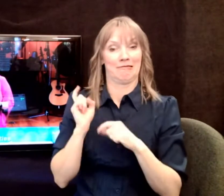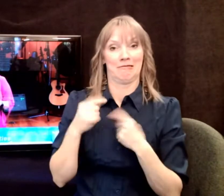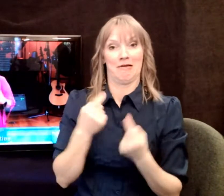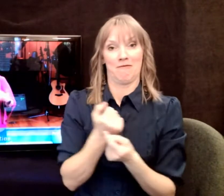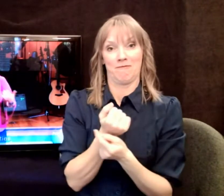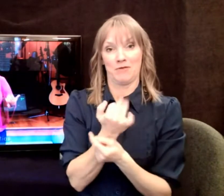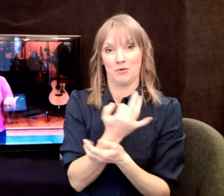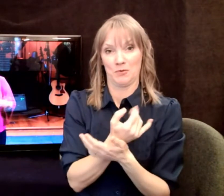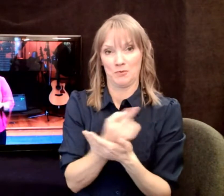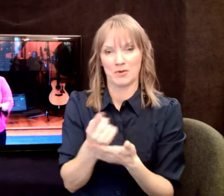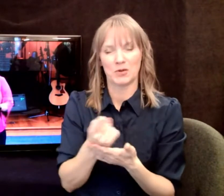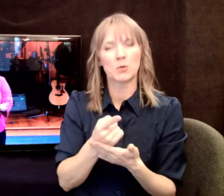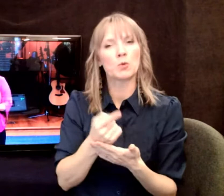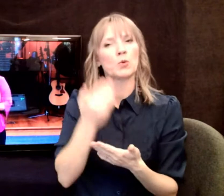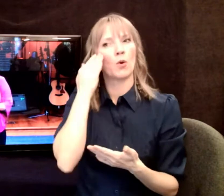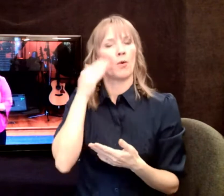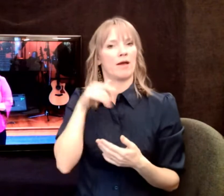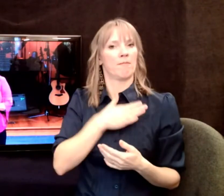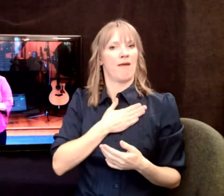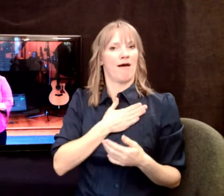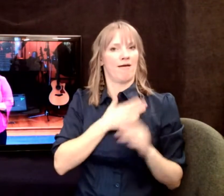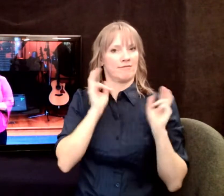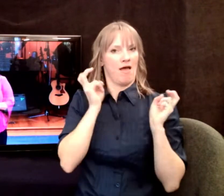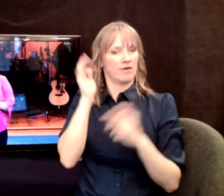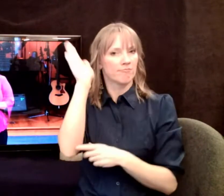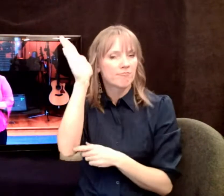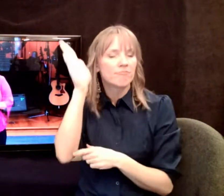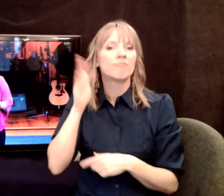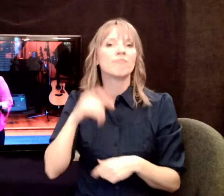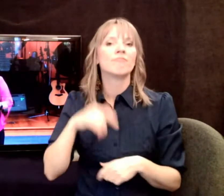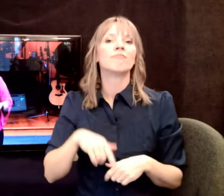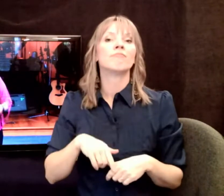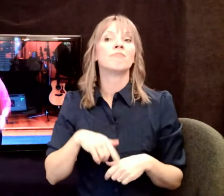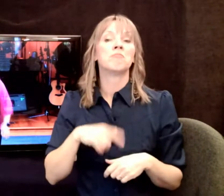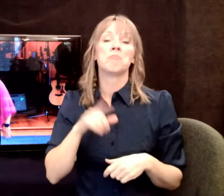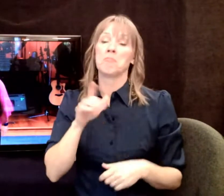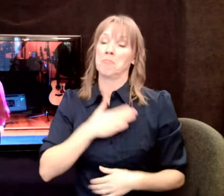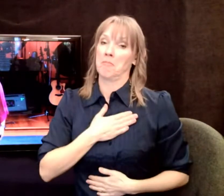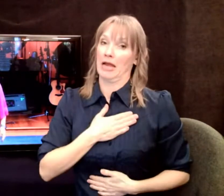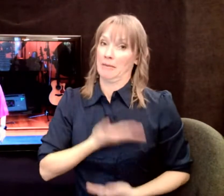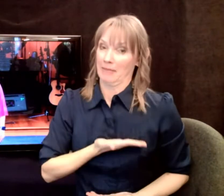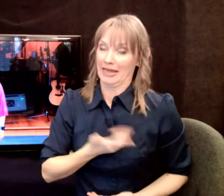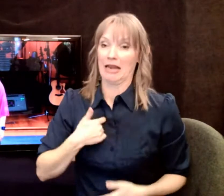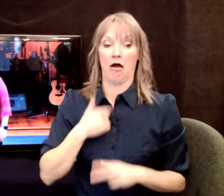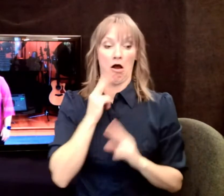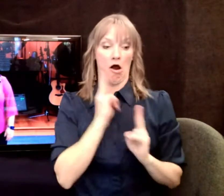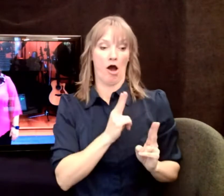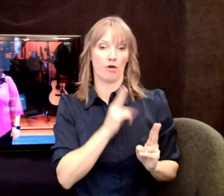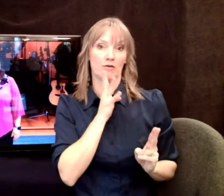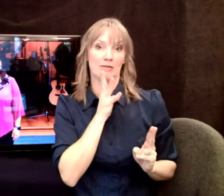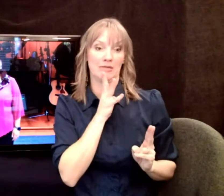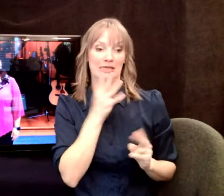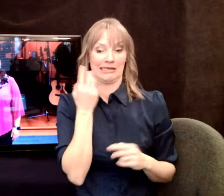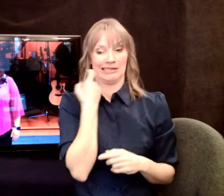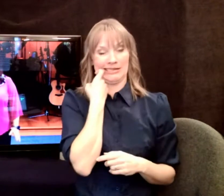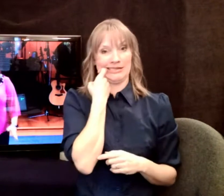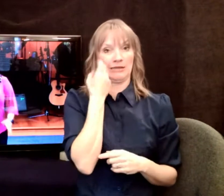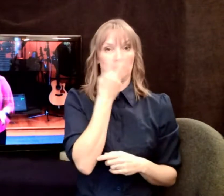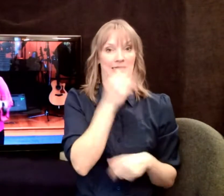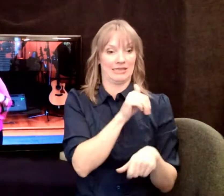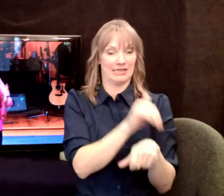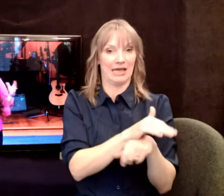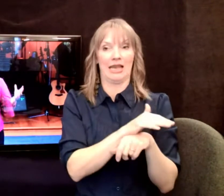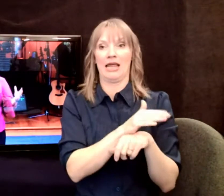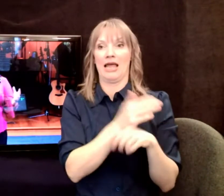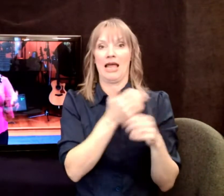weeks, knowing that this was what I was going to be presenting. And then I have to admit, as I was honored to get to speak here Wednesday night, after